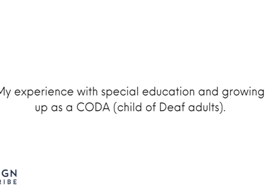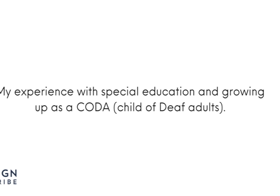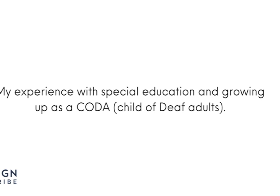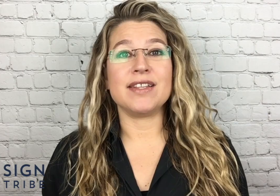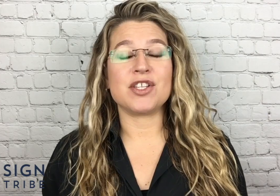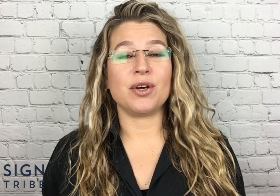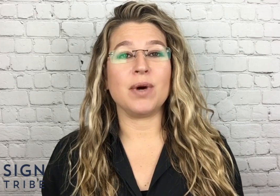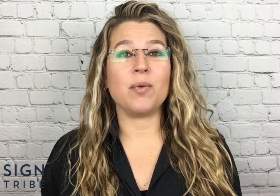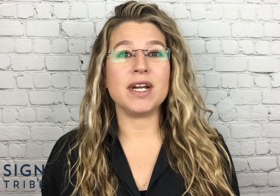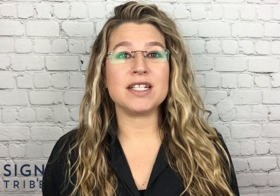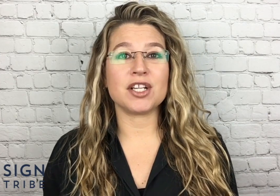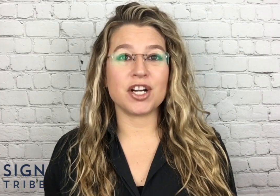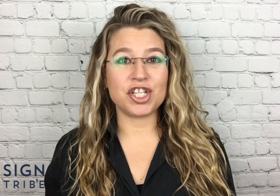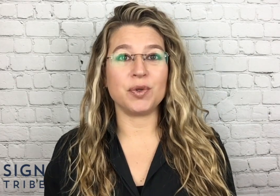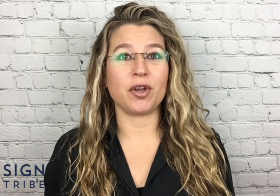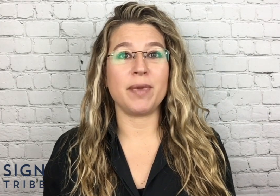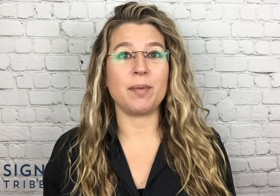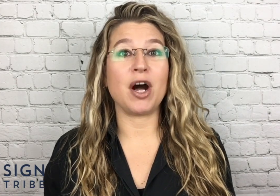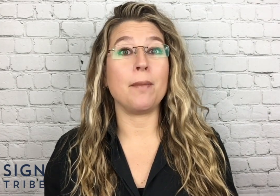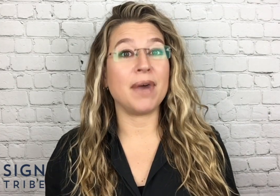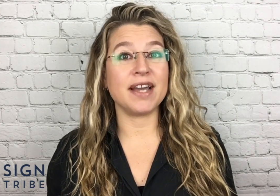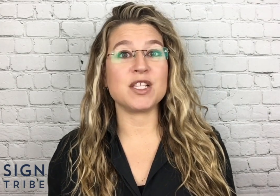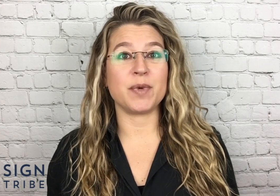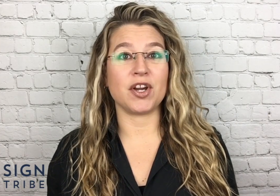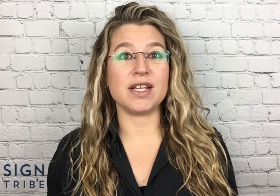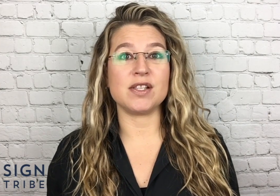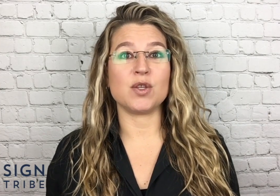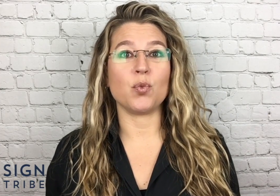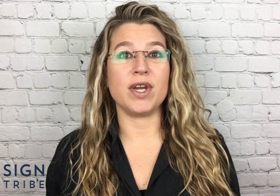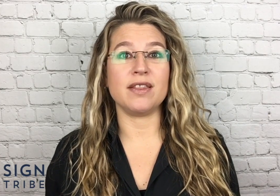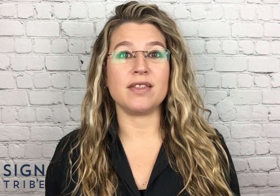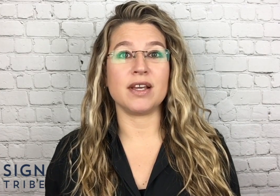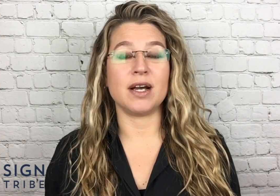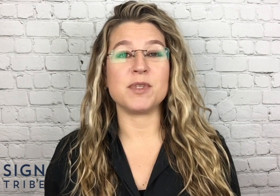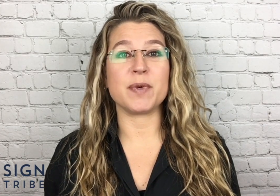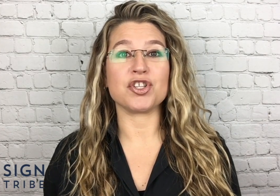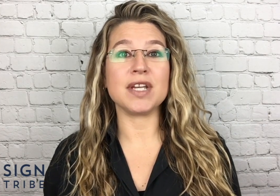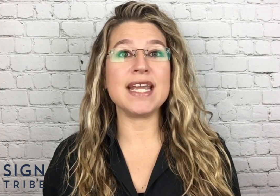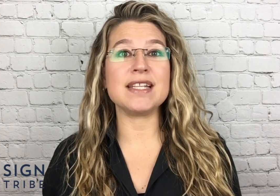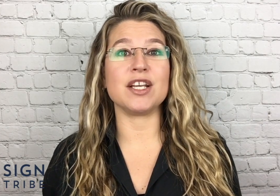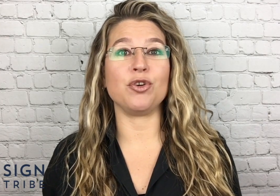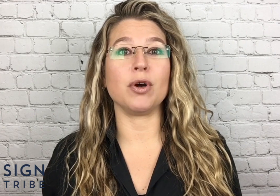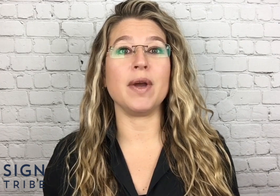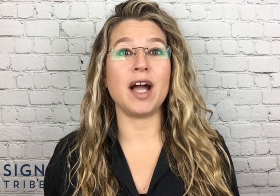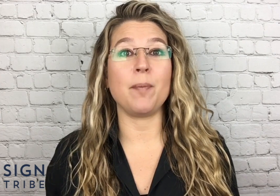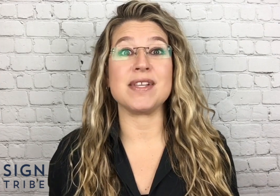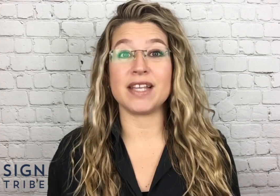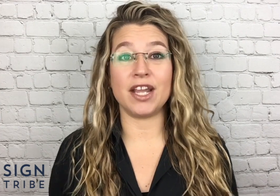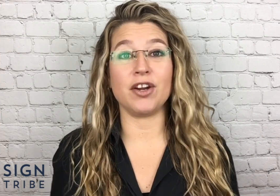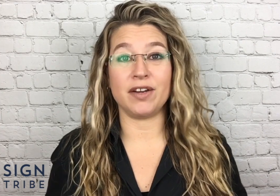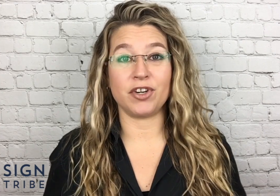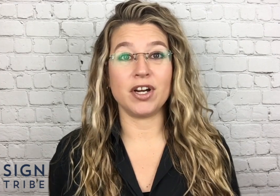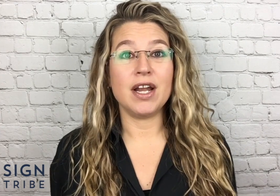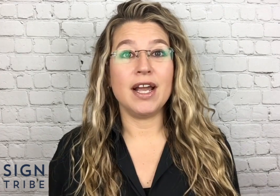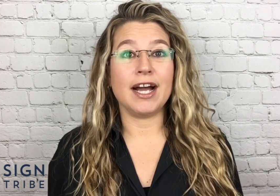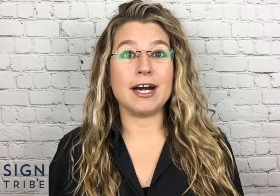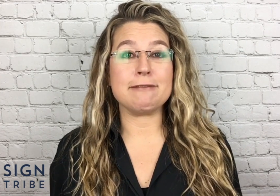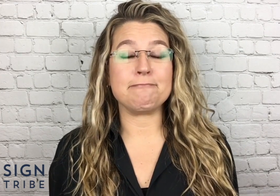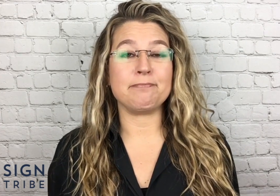And so I wanted to talk to you a little bit about my experience with special needs and growing up as a caregiver.